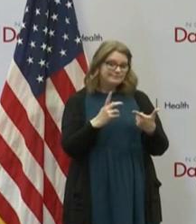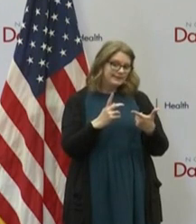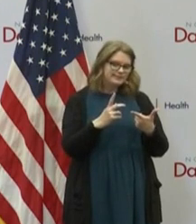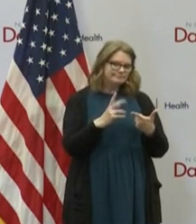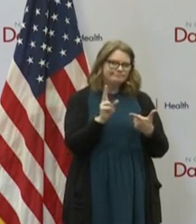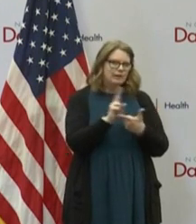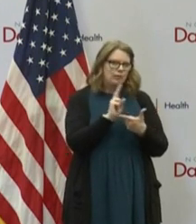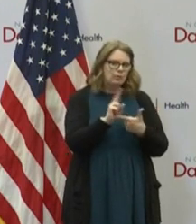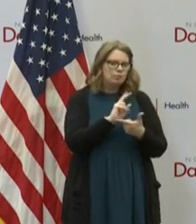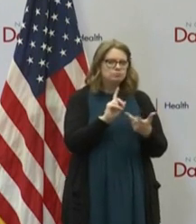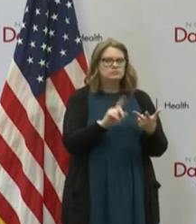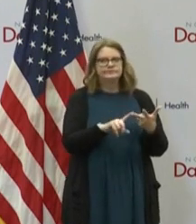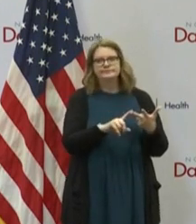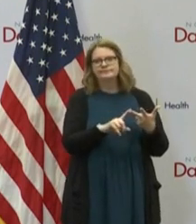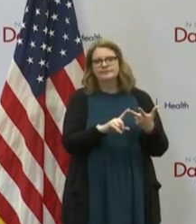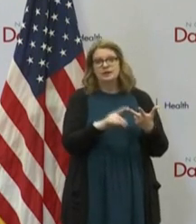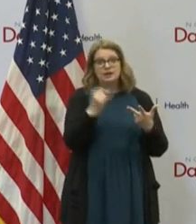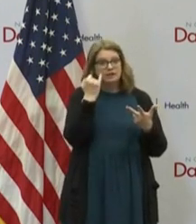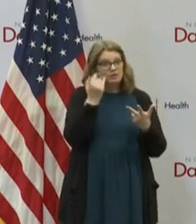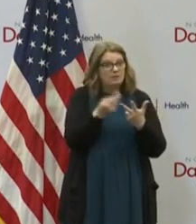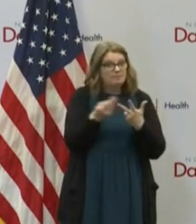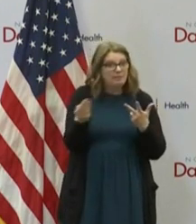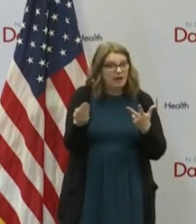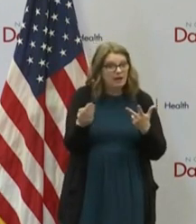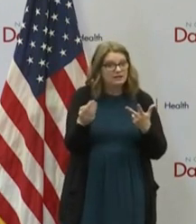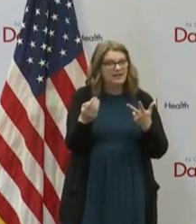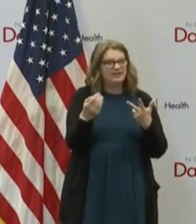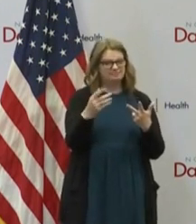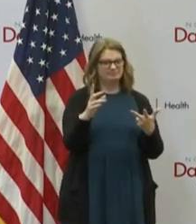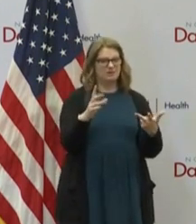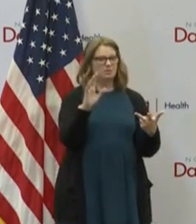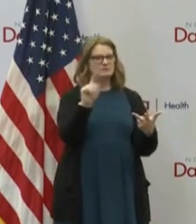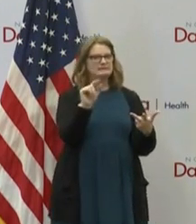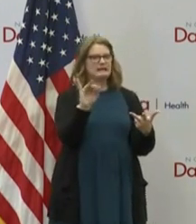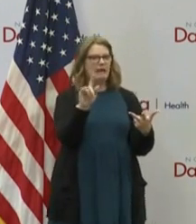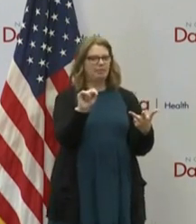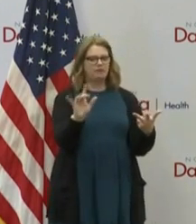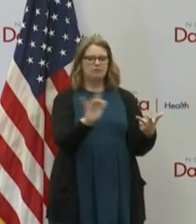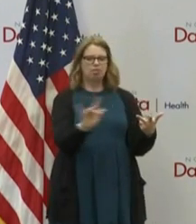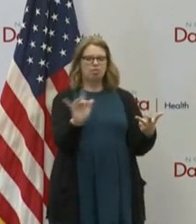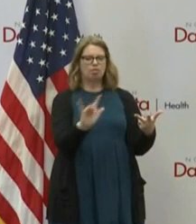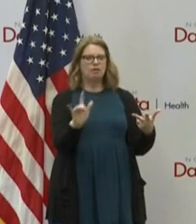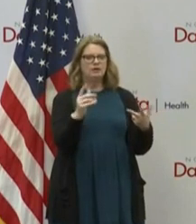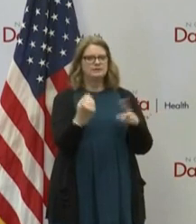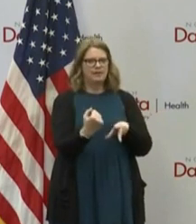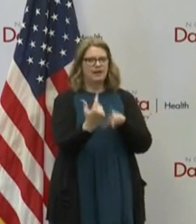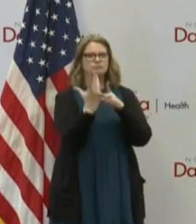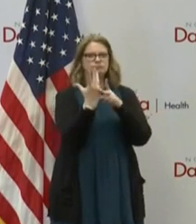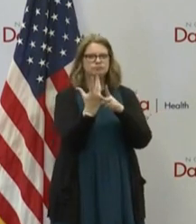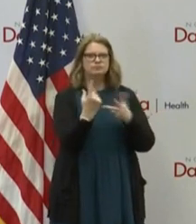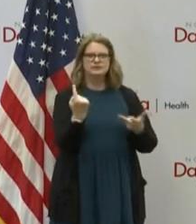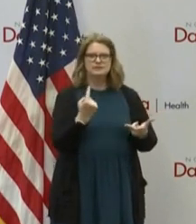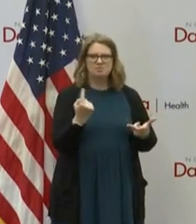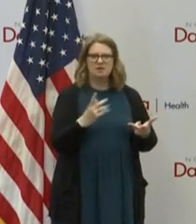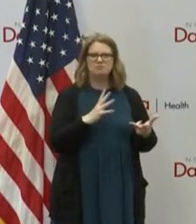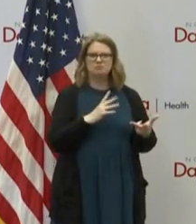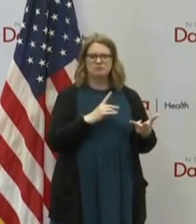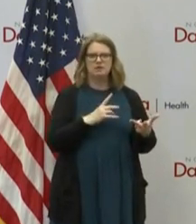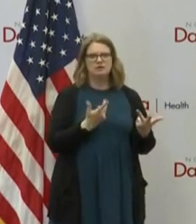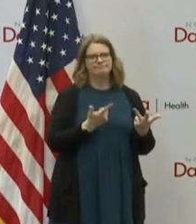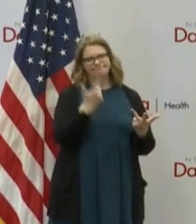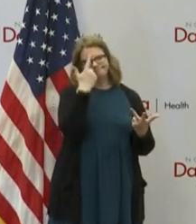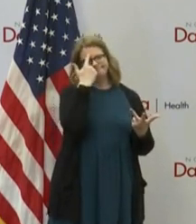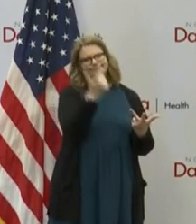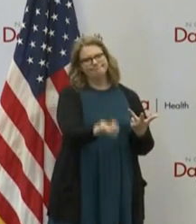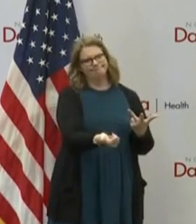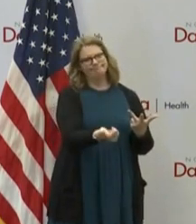expenditures, or if they want to use it to buy an electronic device to allow them to stay in touch with family. This is all entirely up